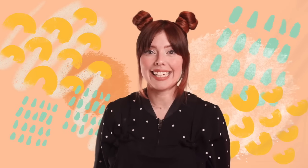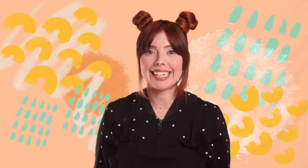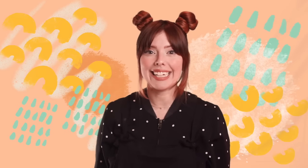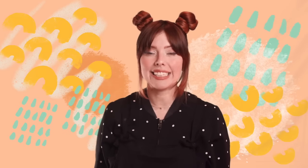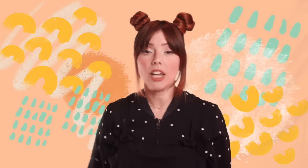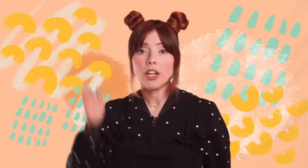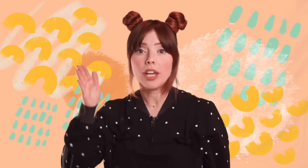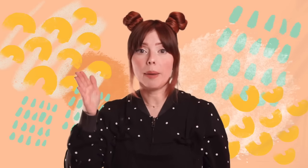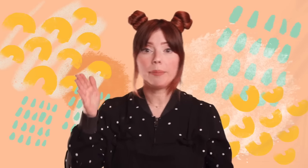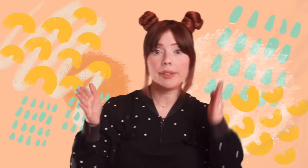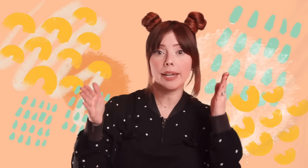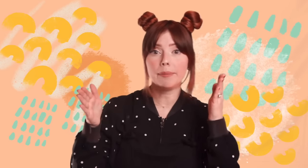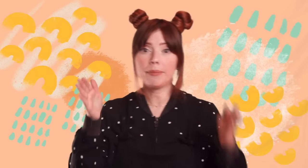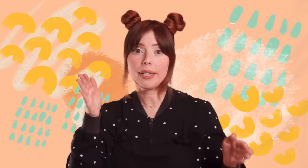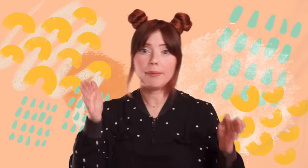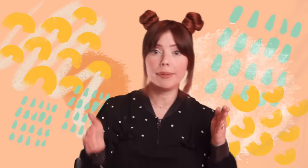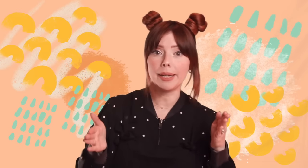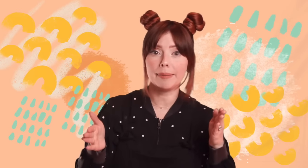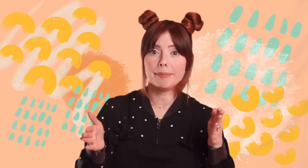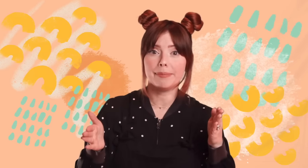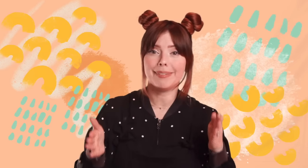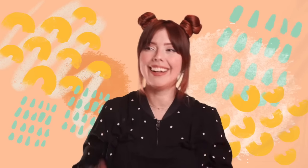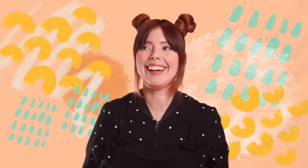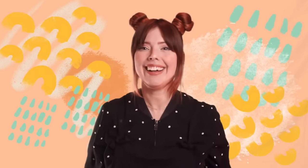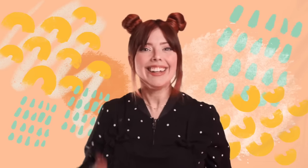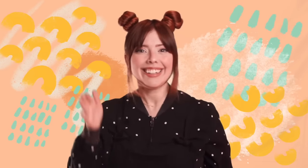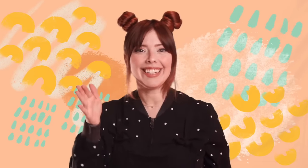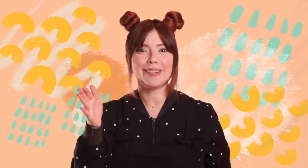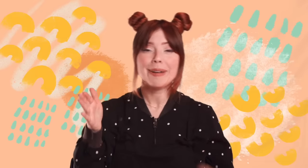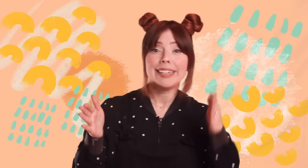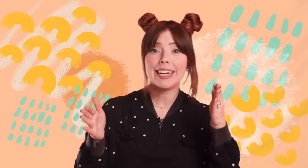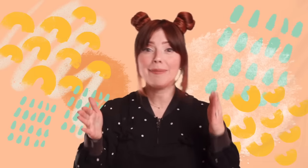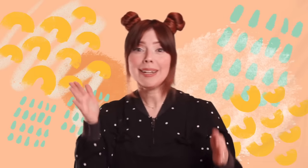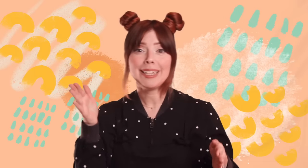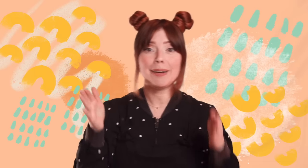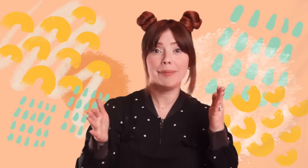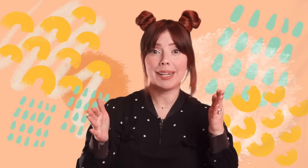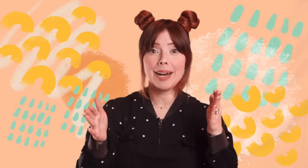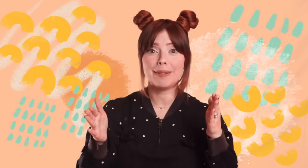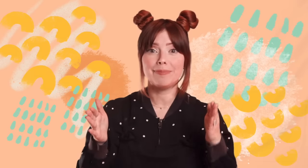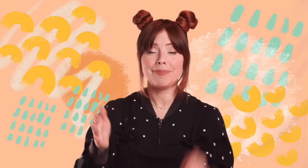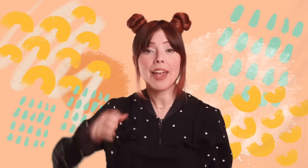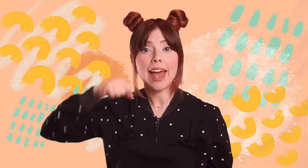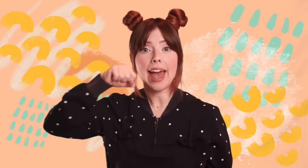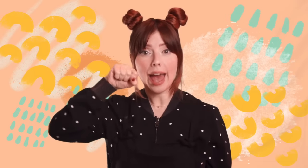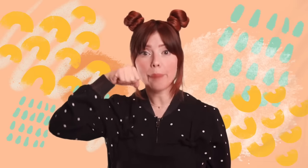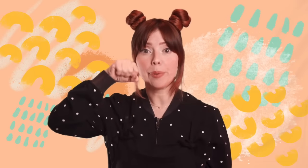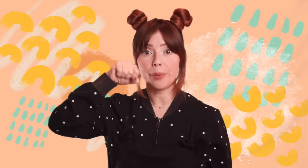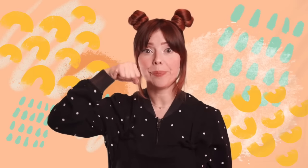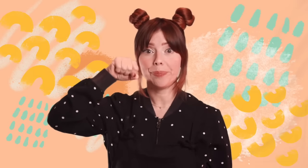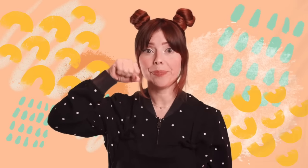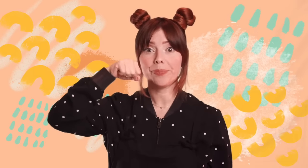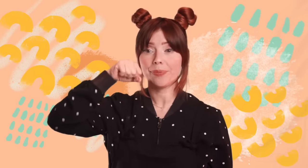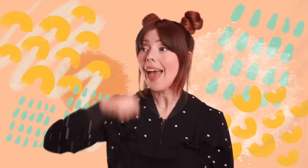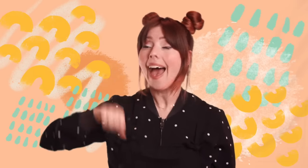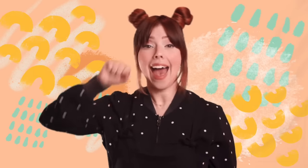Delicious. Yum, yum, yum, yum. Yum, yum, yum, yum. Apple.